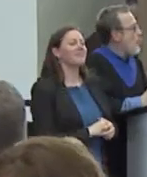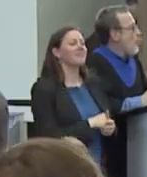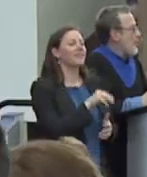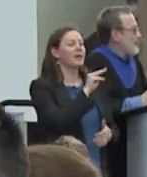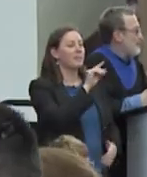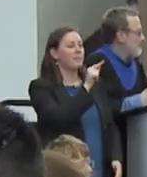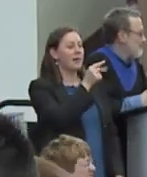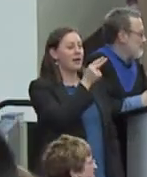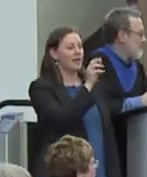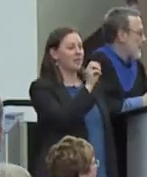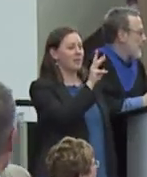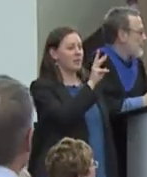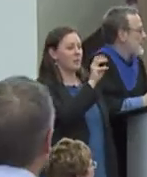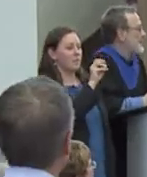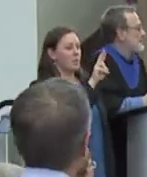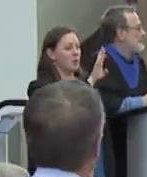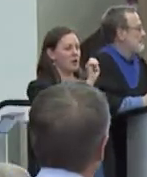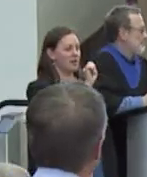Matthew Moore.